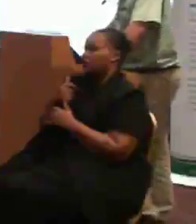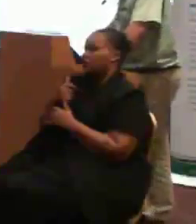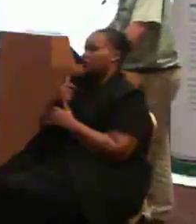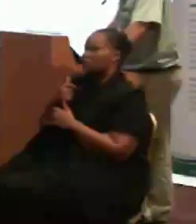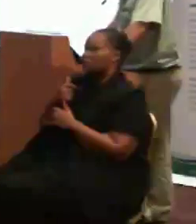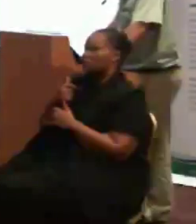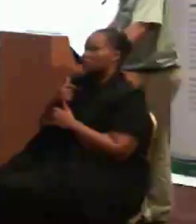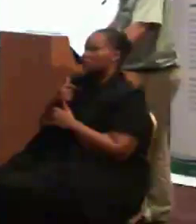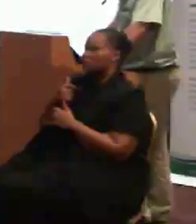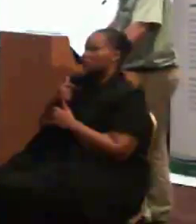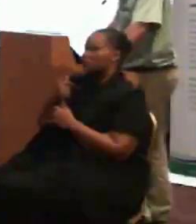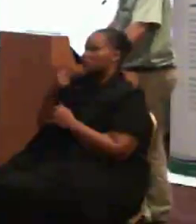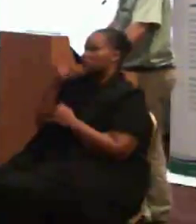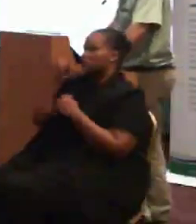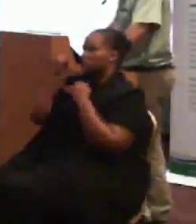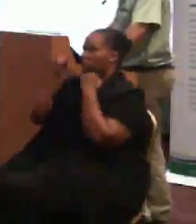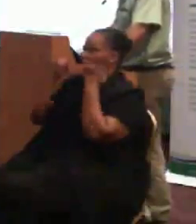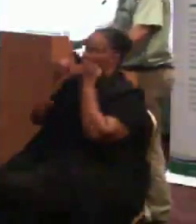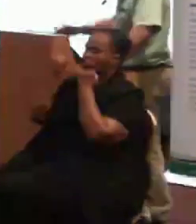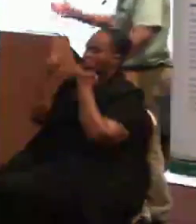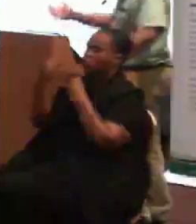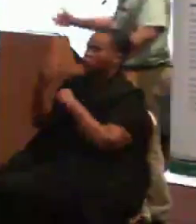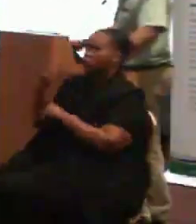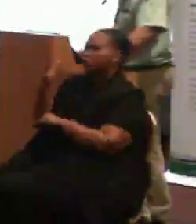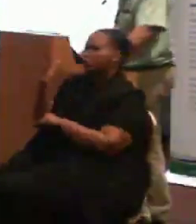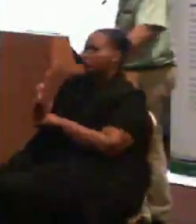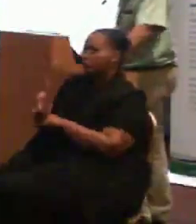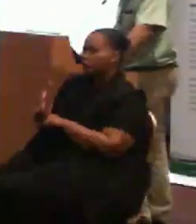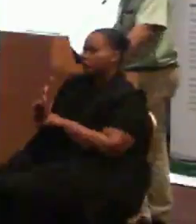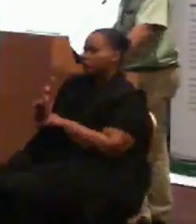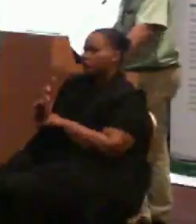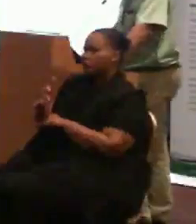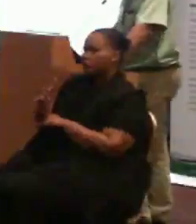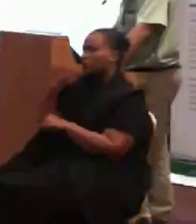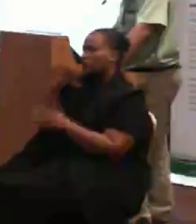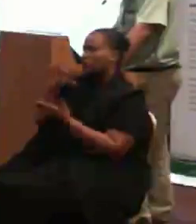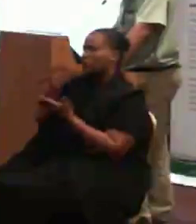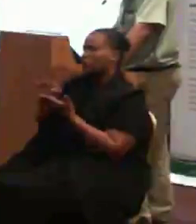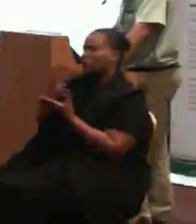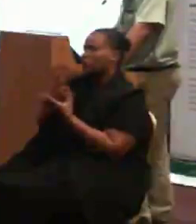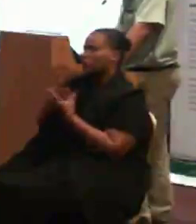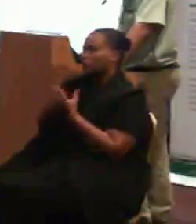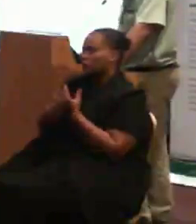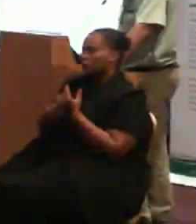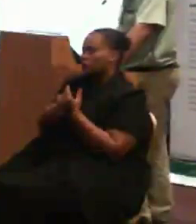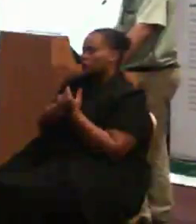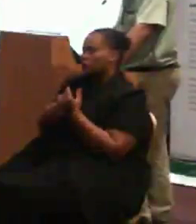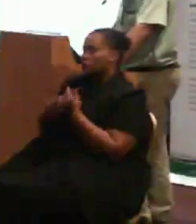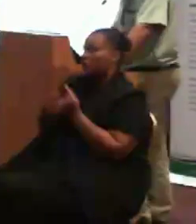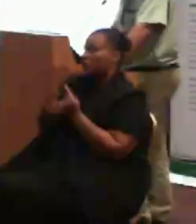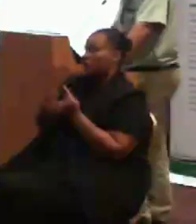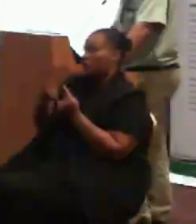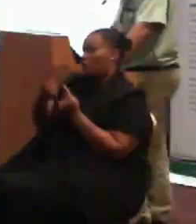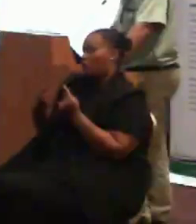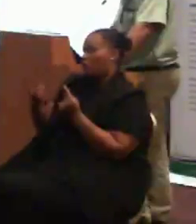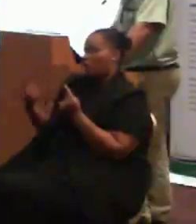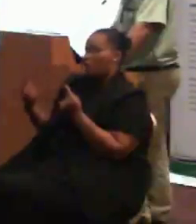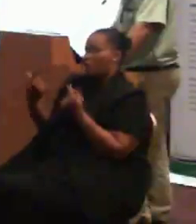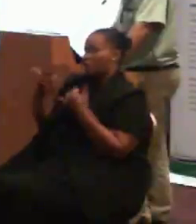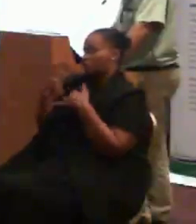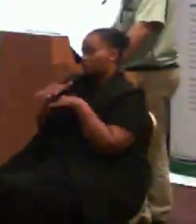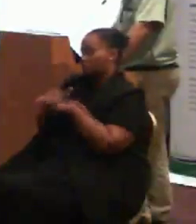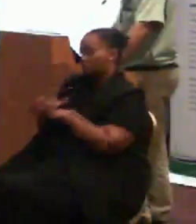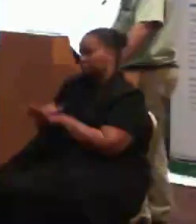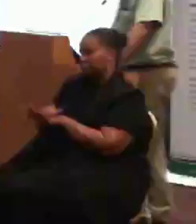ideas and comments for both the applications as a whole and not one by one. So